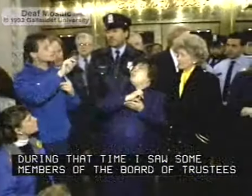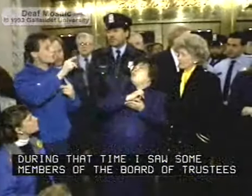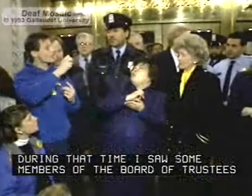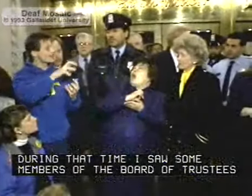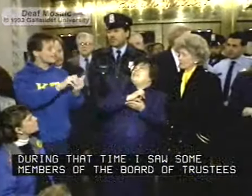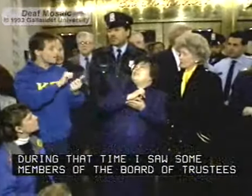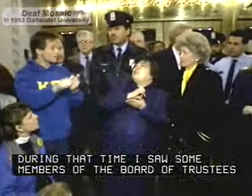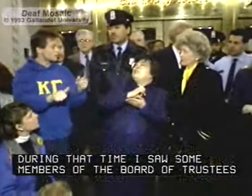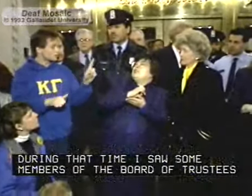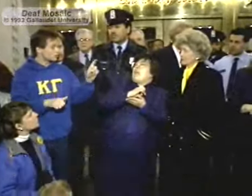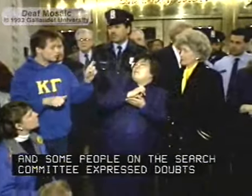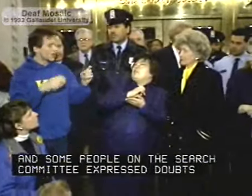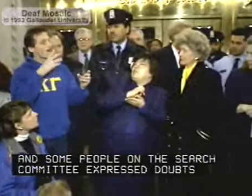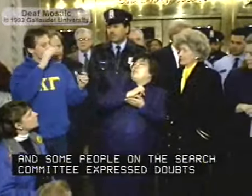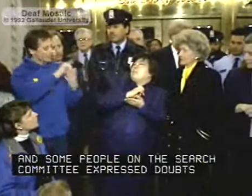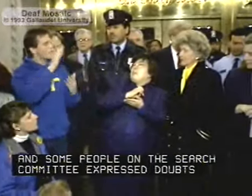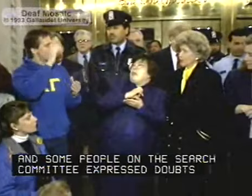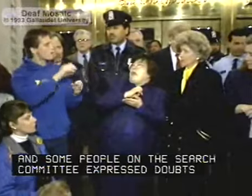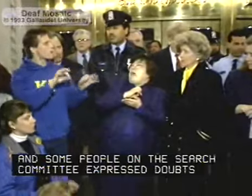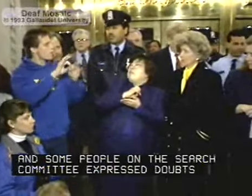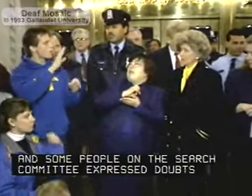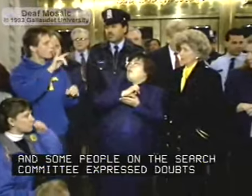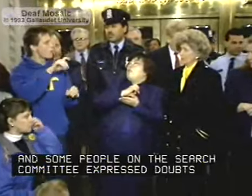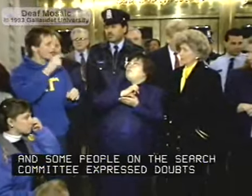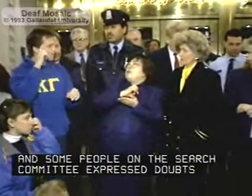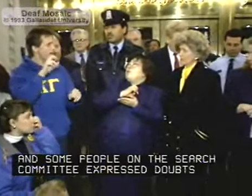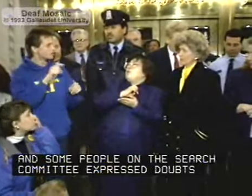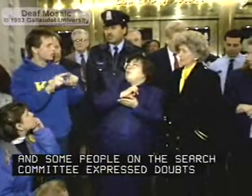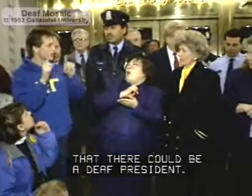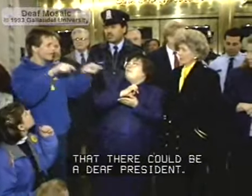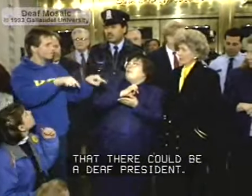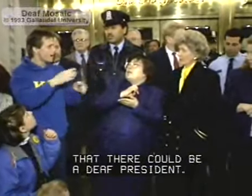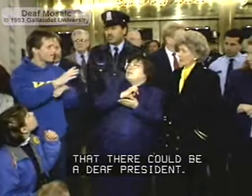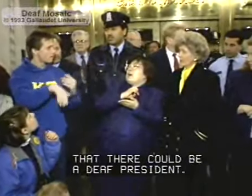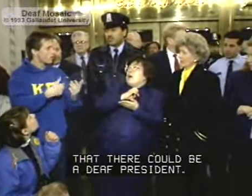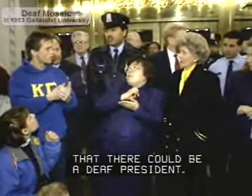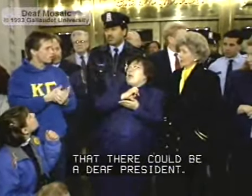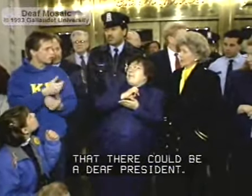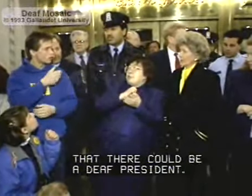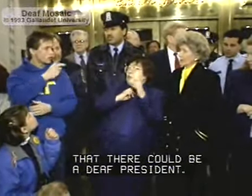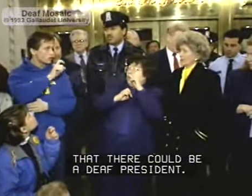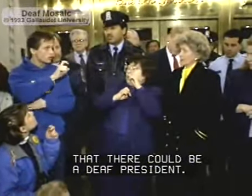members of the Board of Trustees and some people on the search committee expressed doubts that there could be a deaf president.